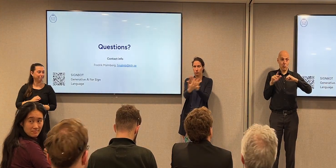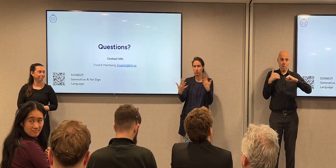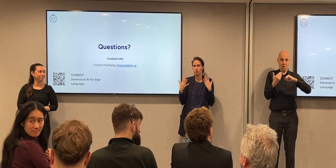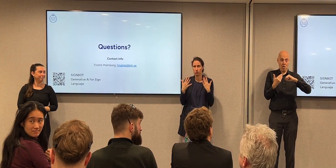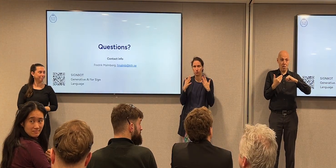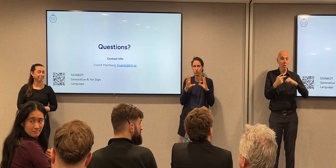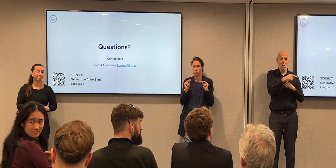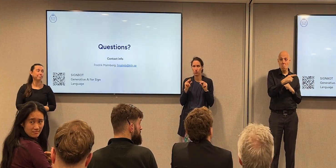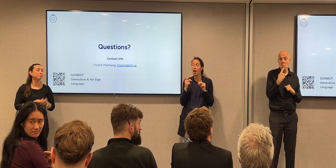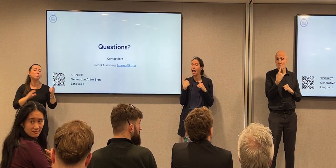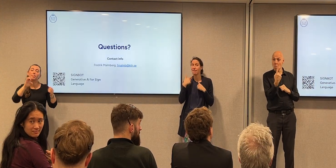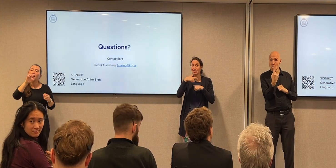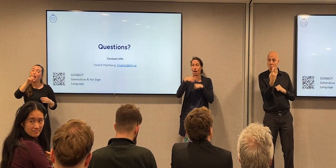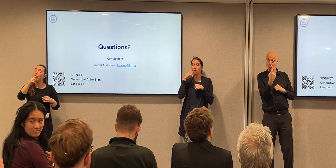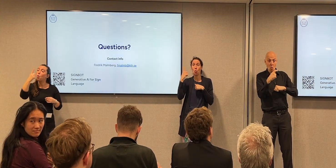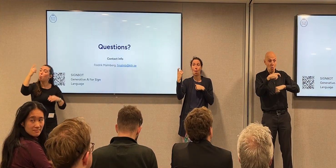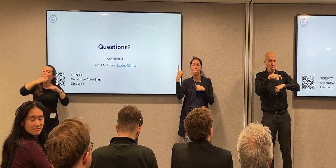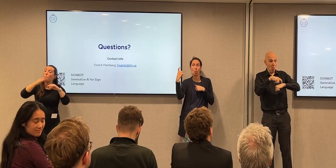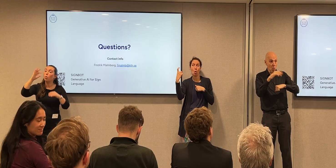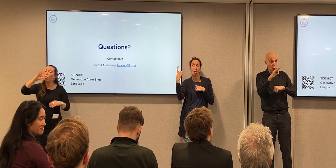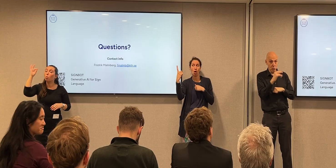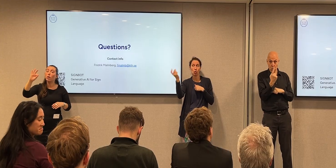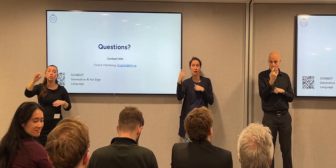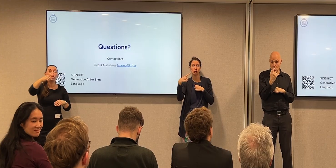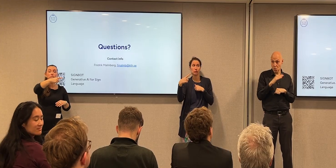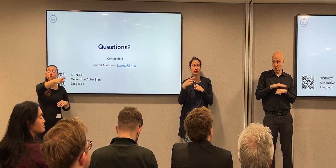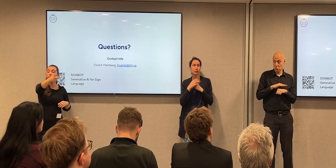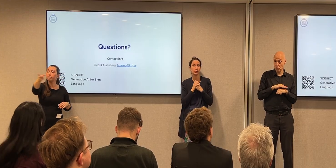We have time for one more question.